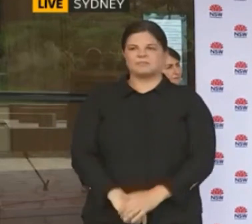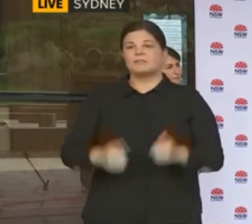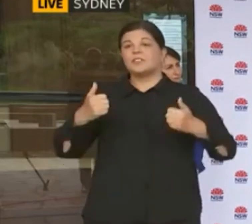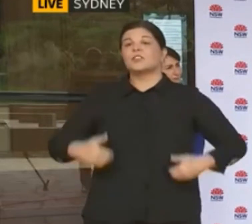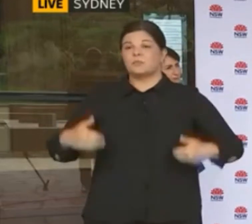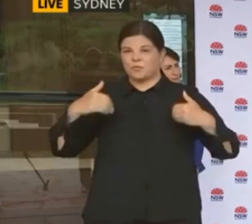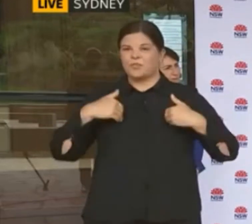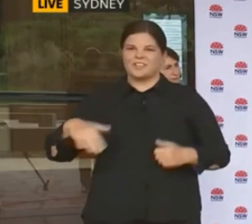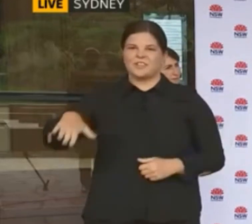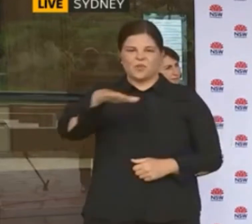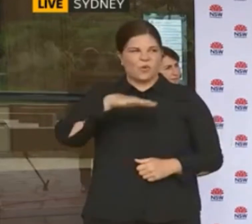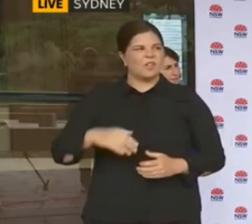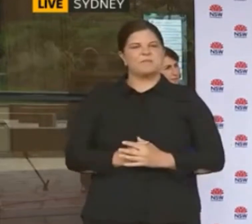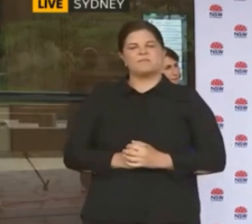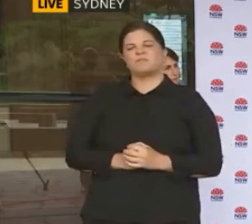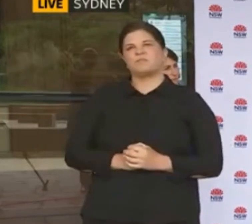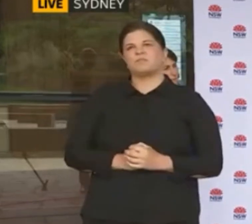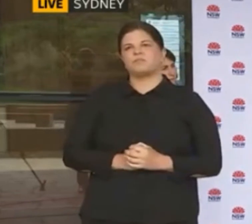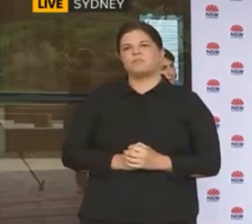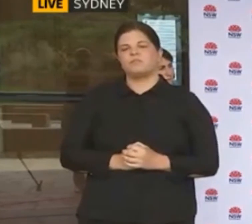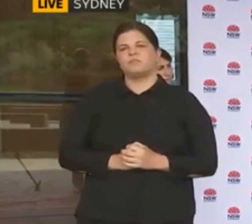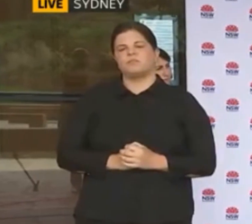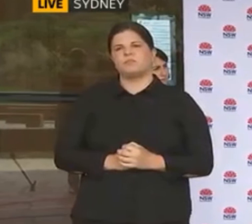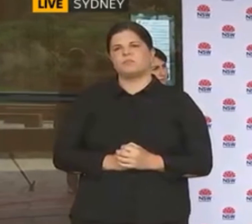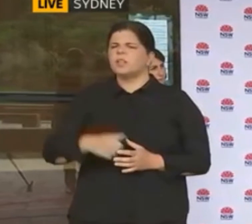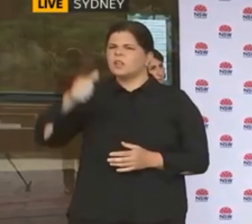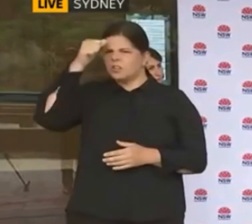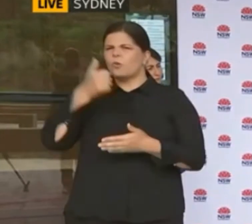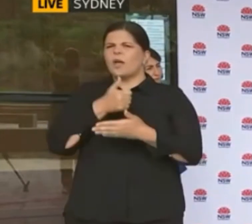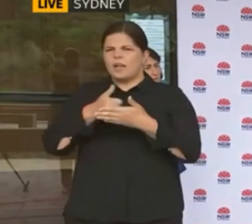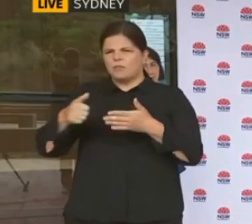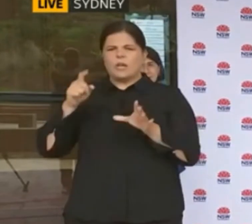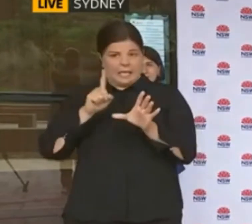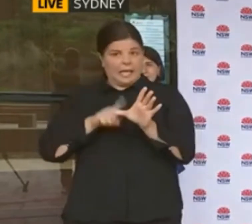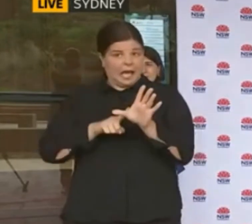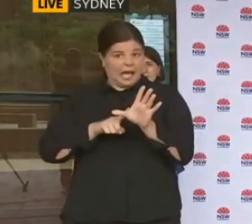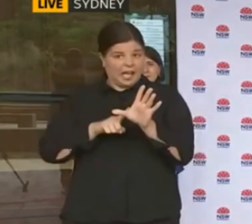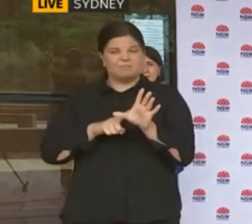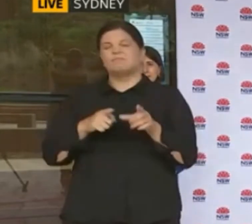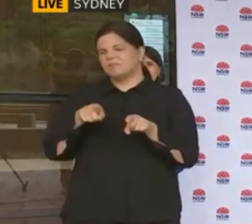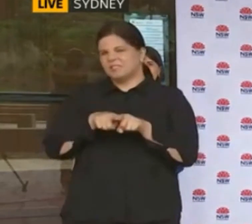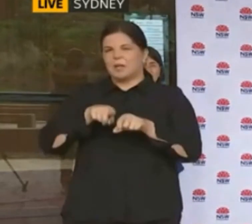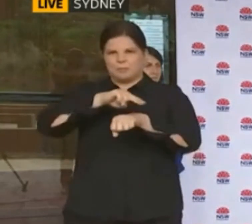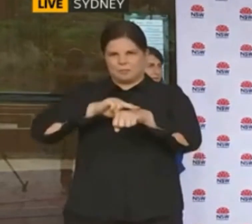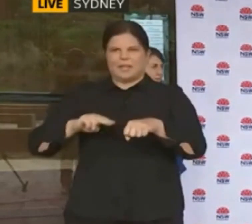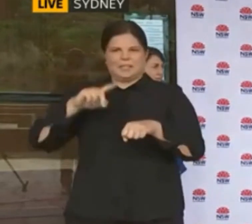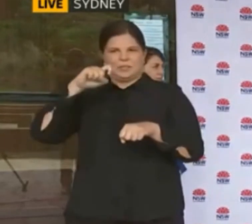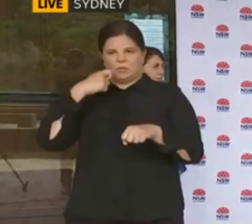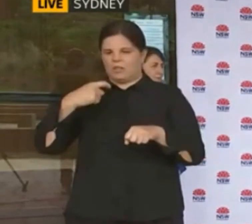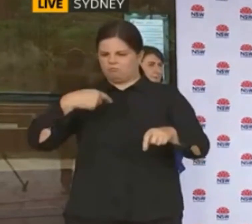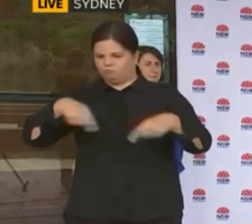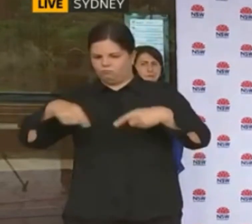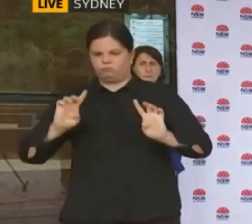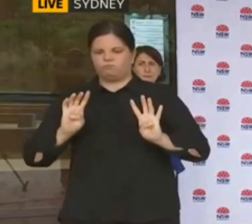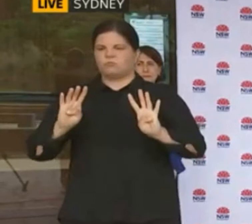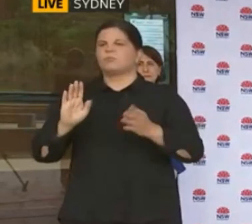Good morning, ladies and gentlemen. As we do every year, police this year will be launching a significant operation to ensure that this year's New Year's